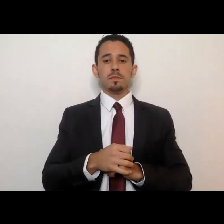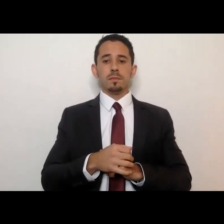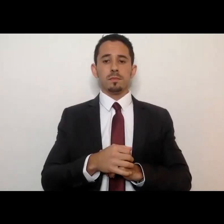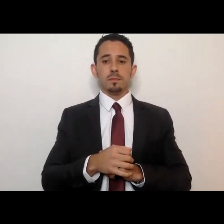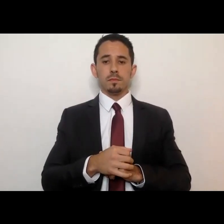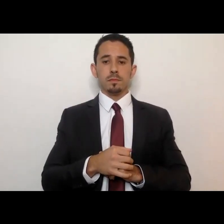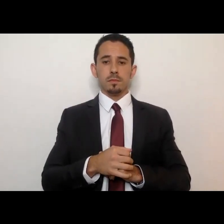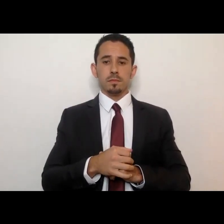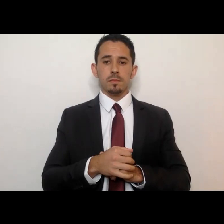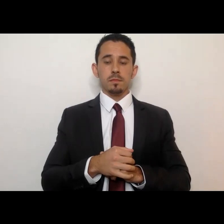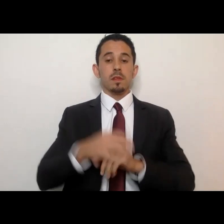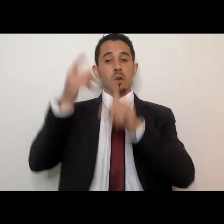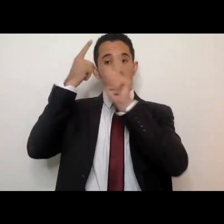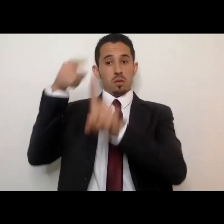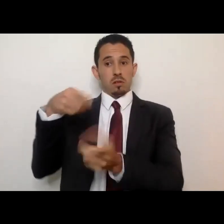humidity, and altitude.